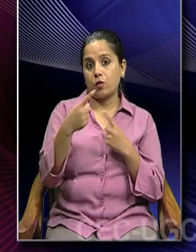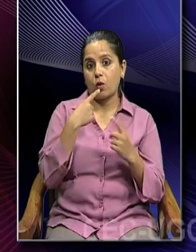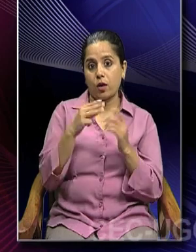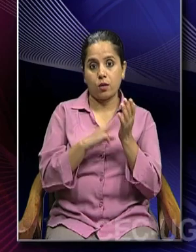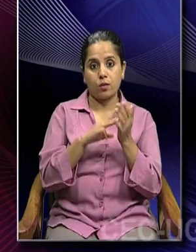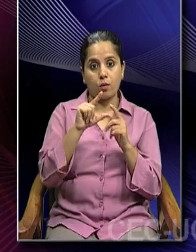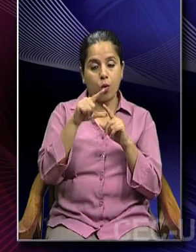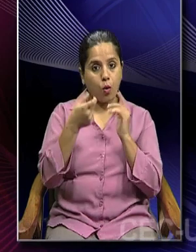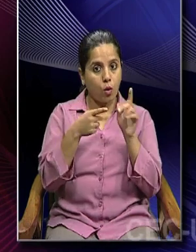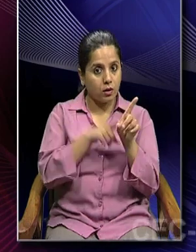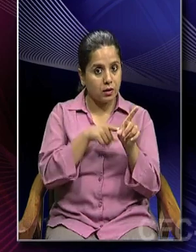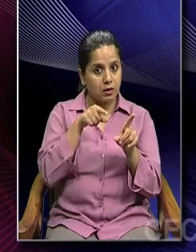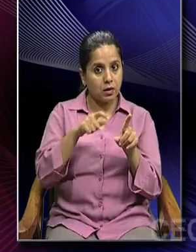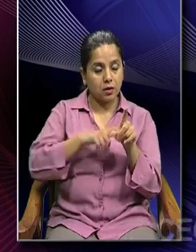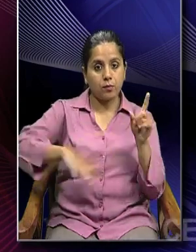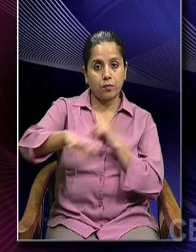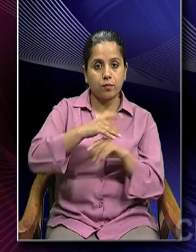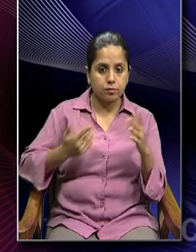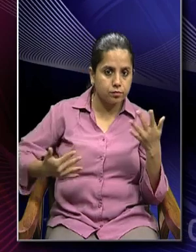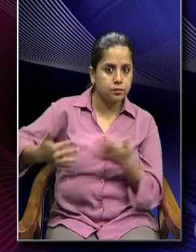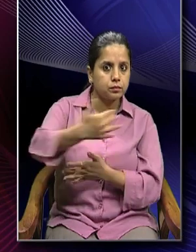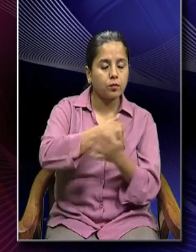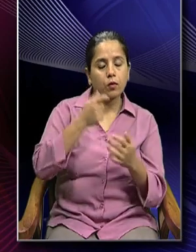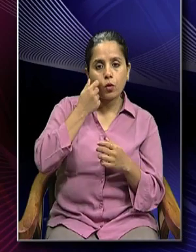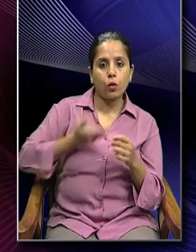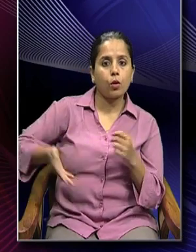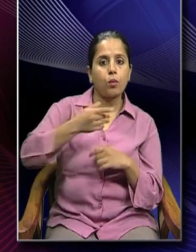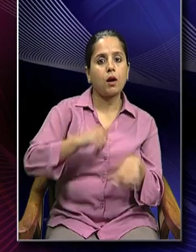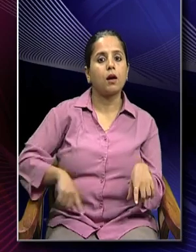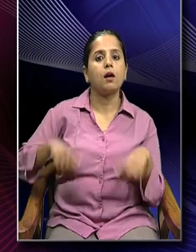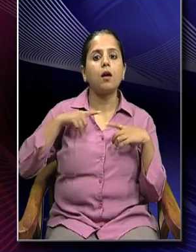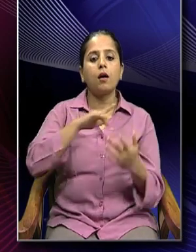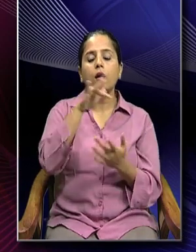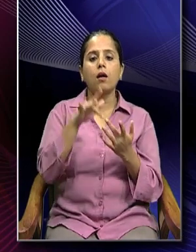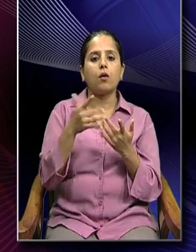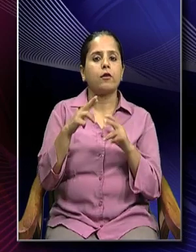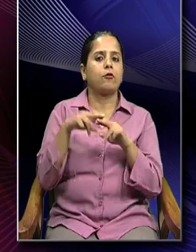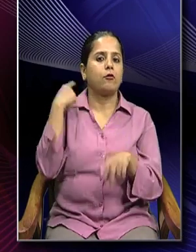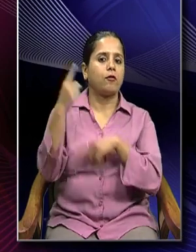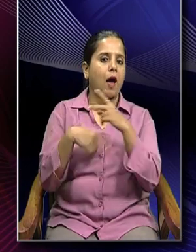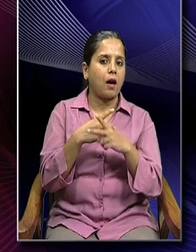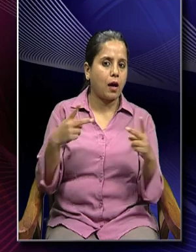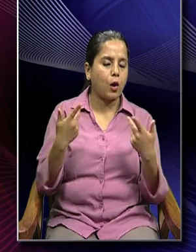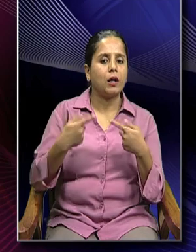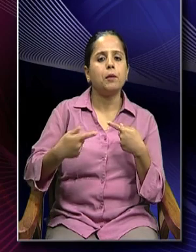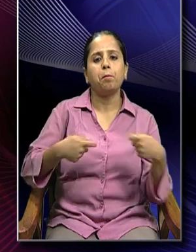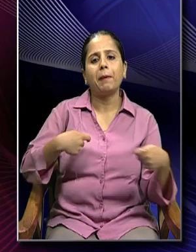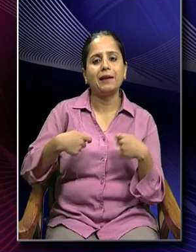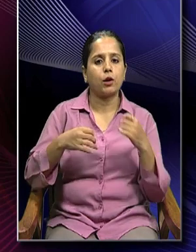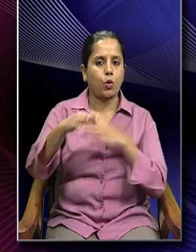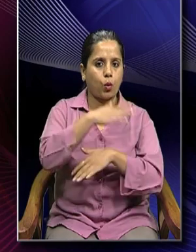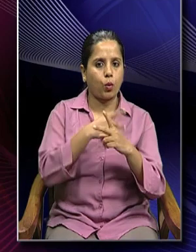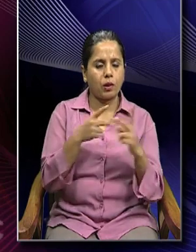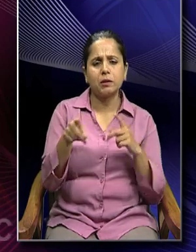modernity era, the collective form of human life, it was centered around factory and the trading organizations,